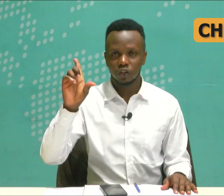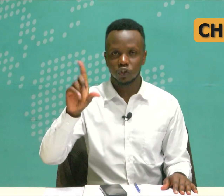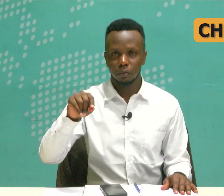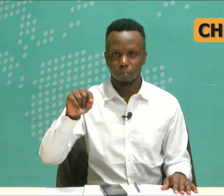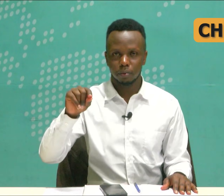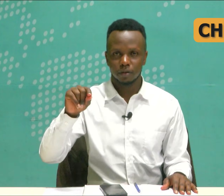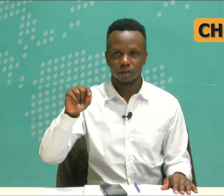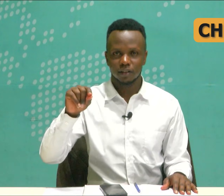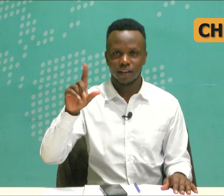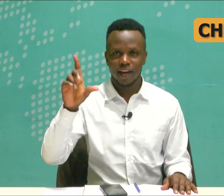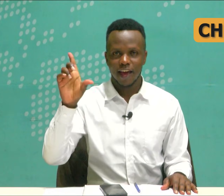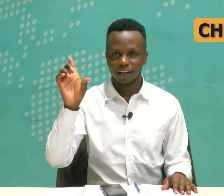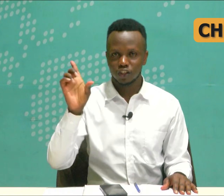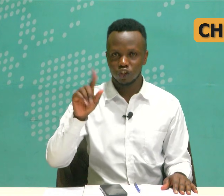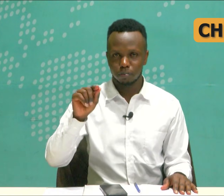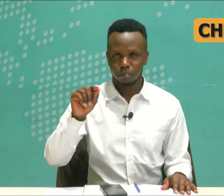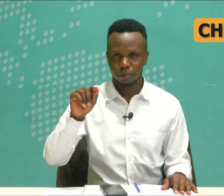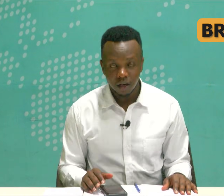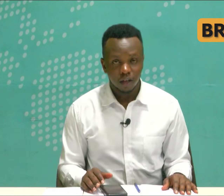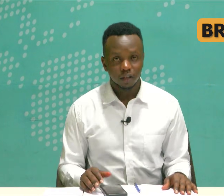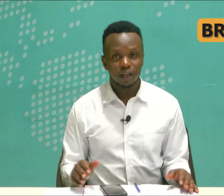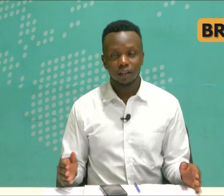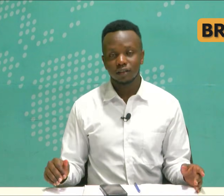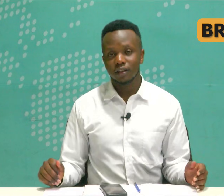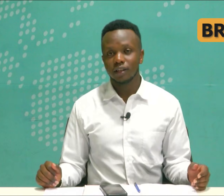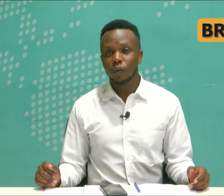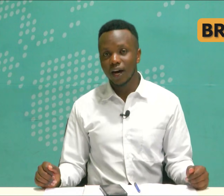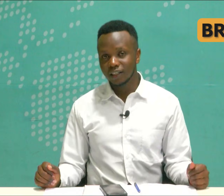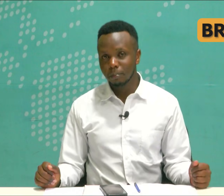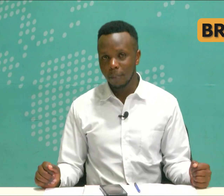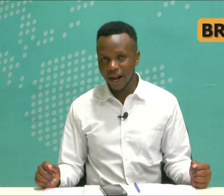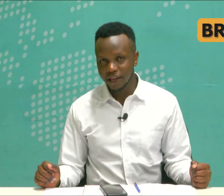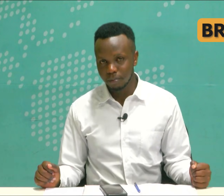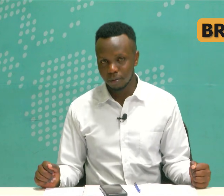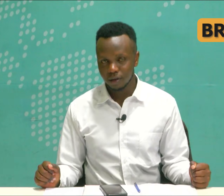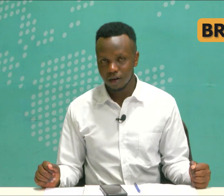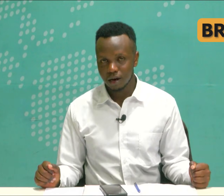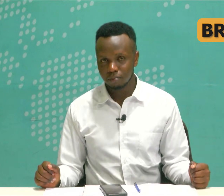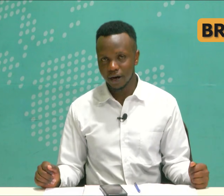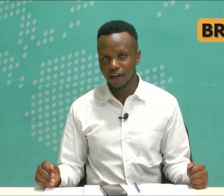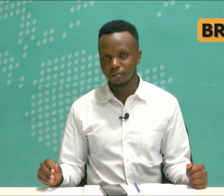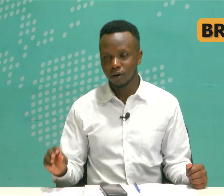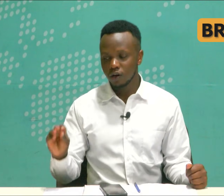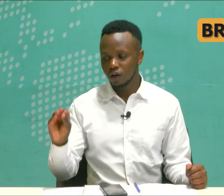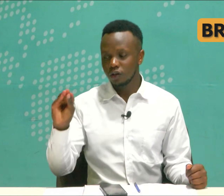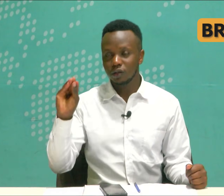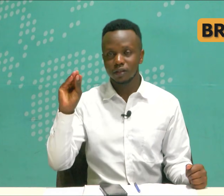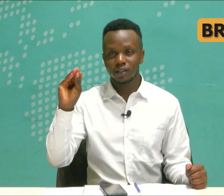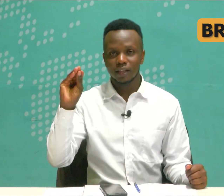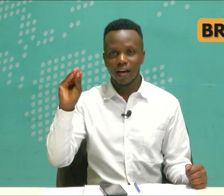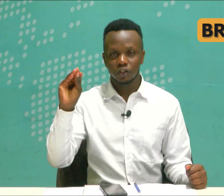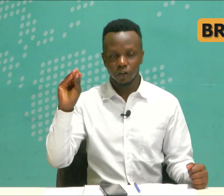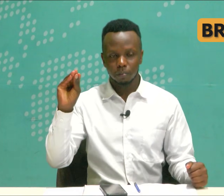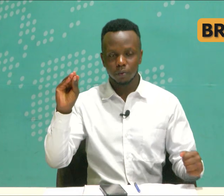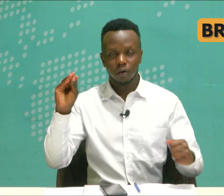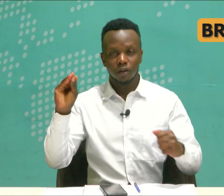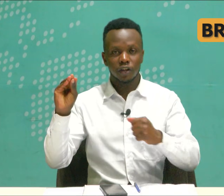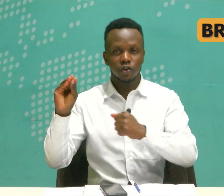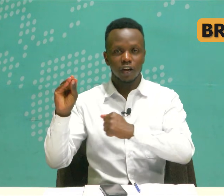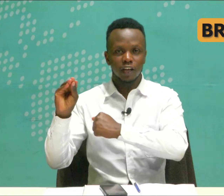cheap, cheap. Then the word bribe, bribe, use this hardship, then your left